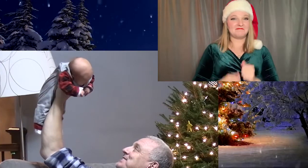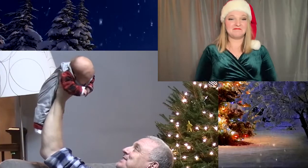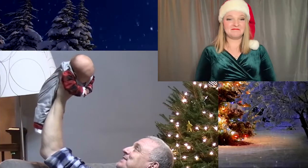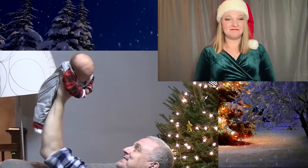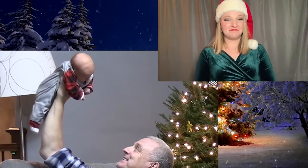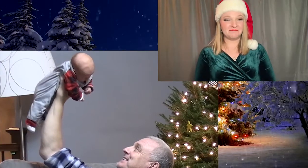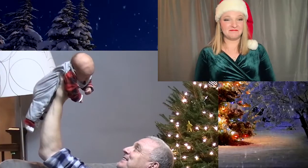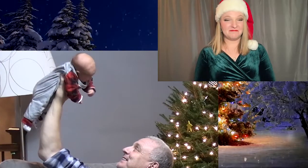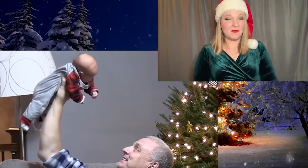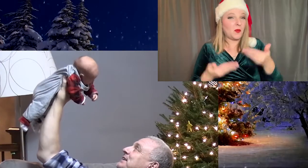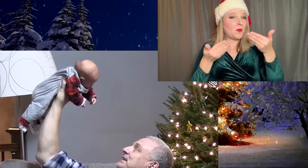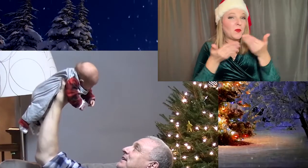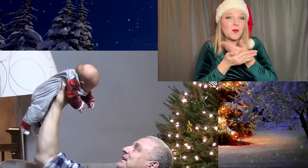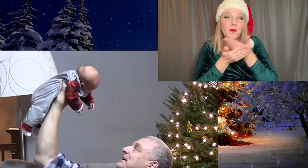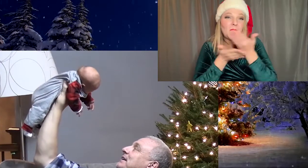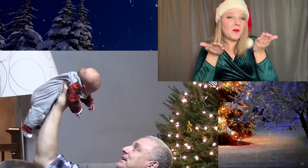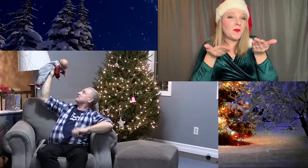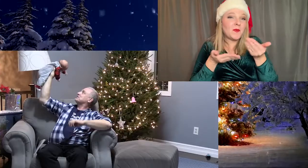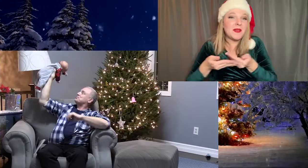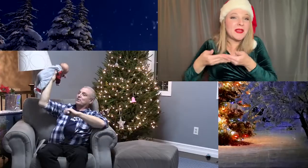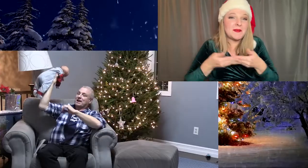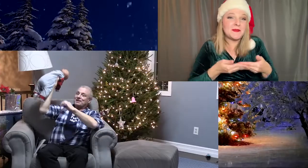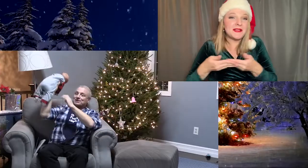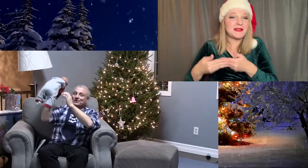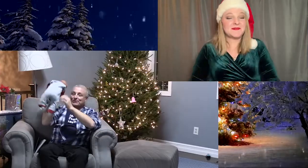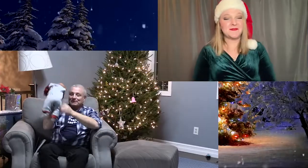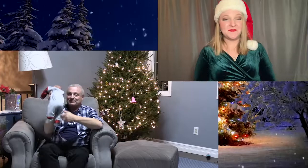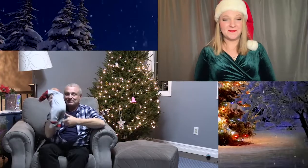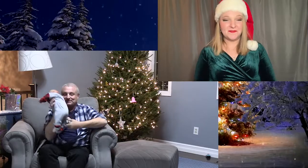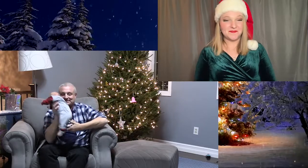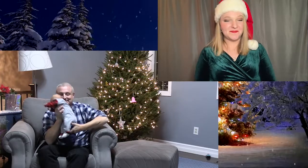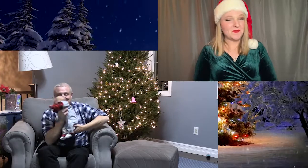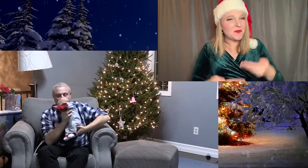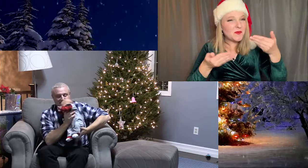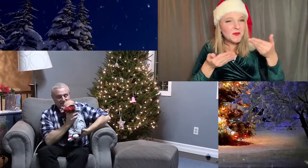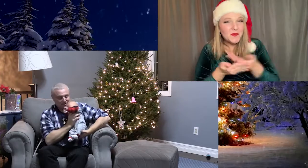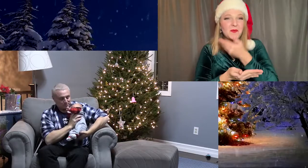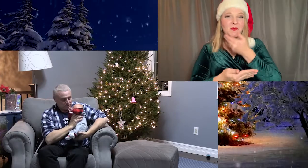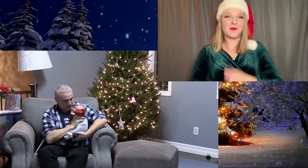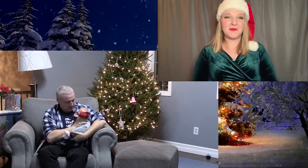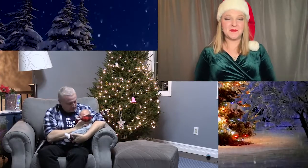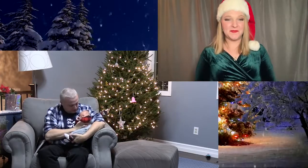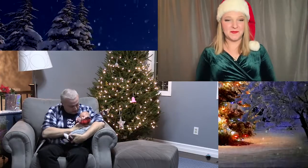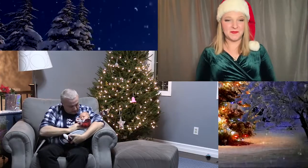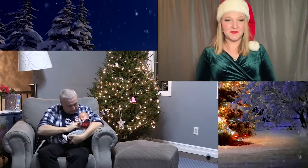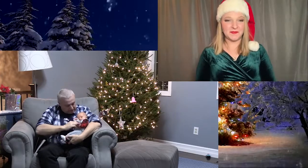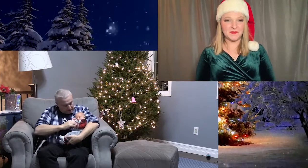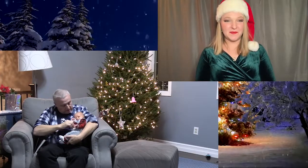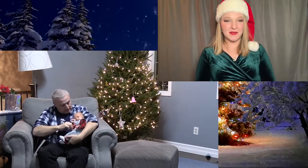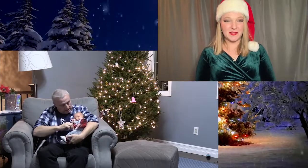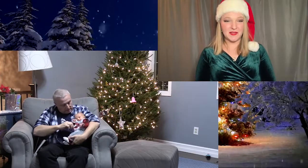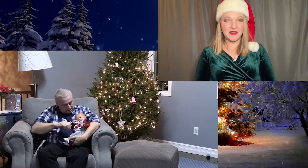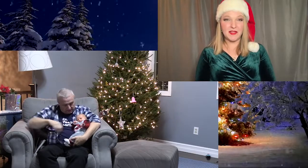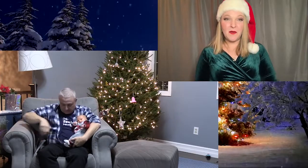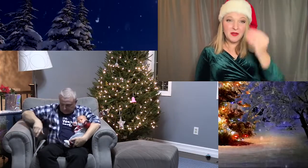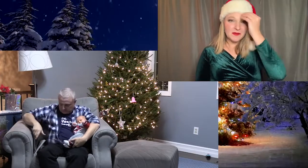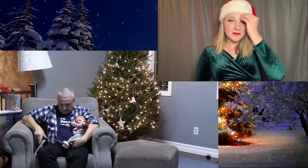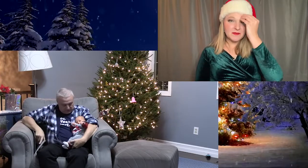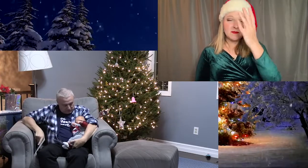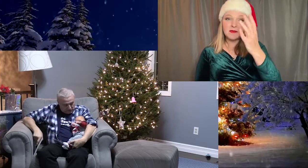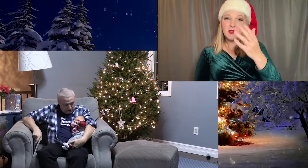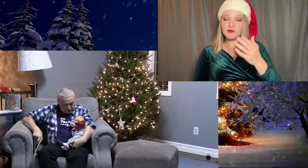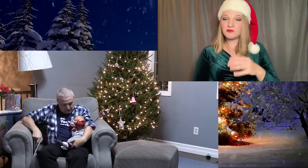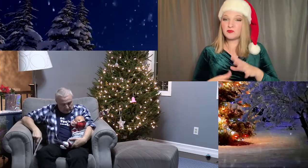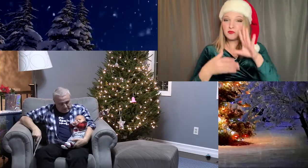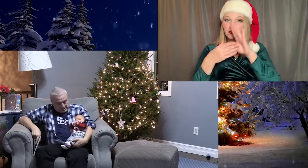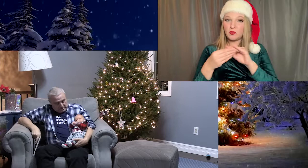and there she is. And she's brand new. She's brand new, and I'm going to tell you a little bit about